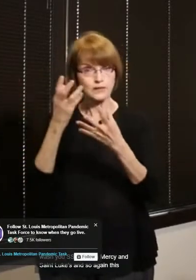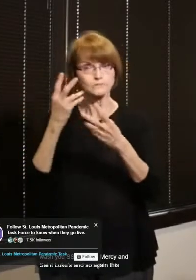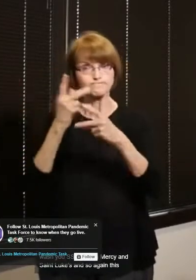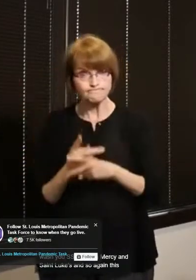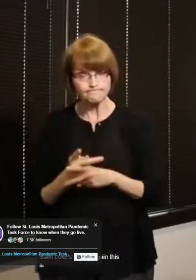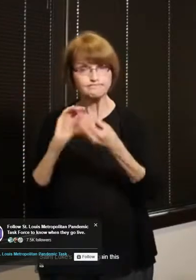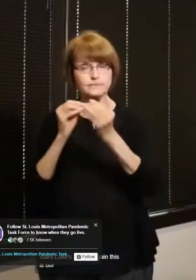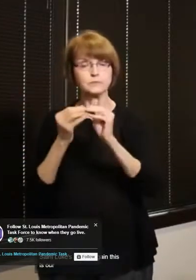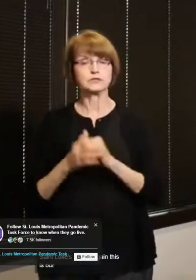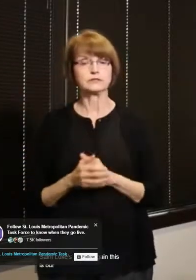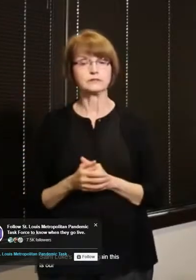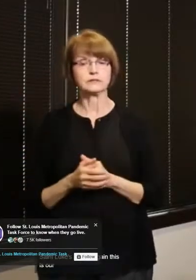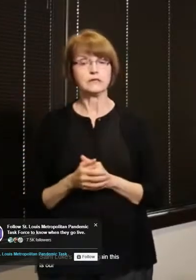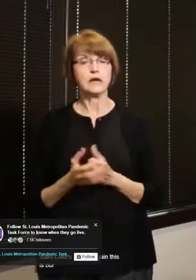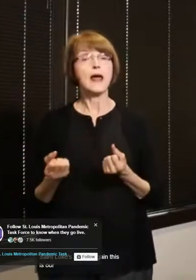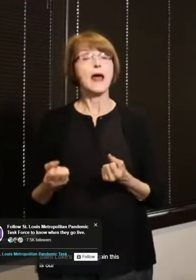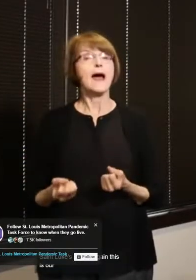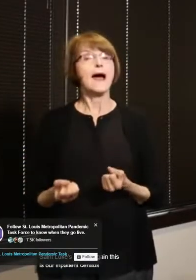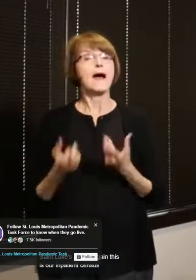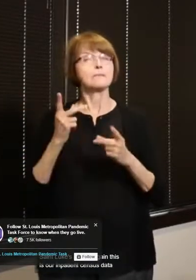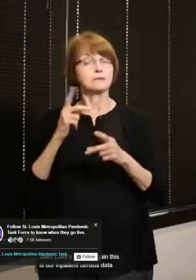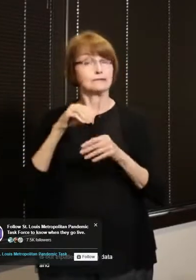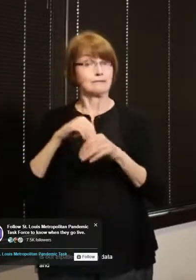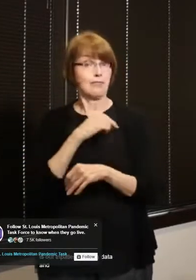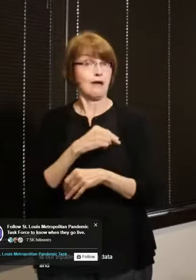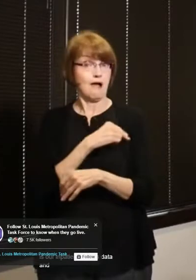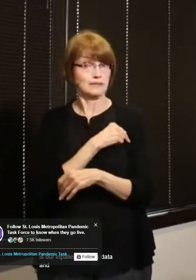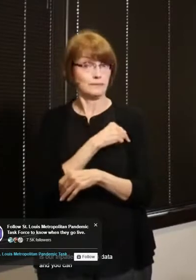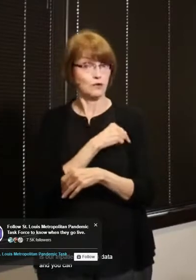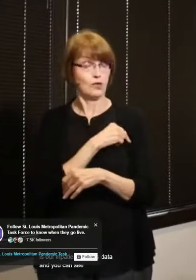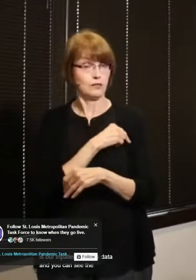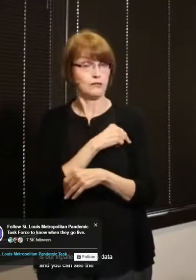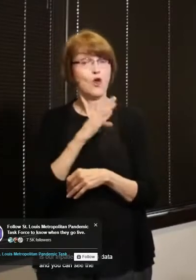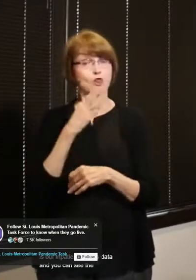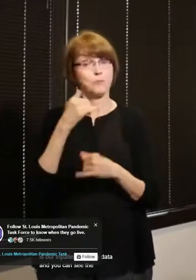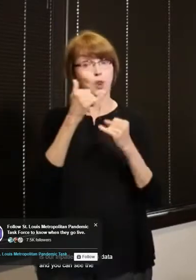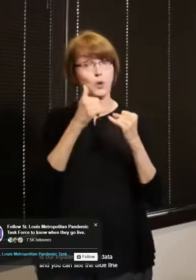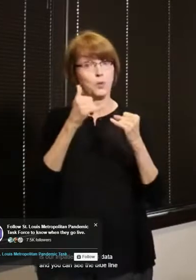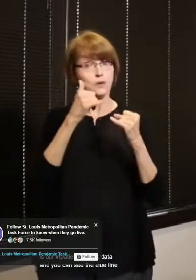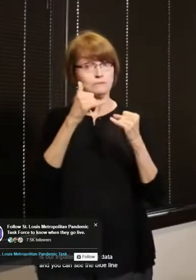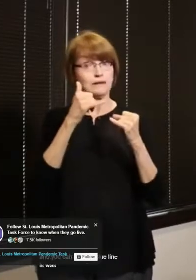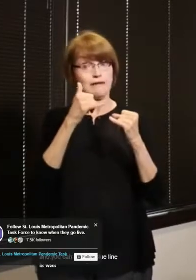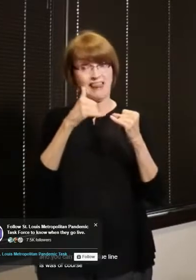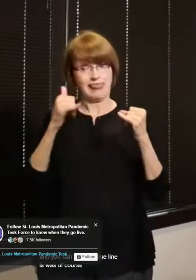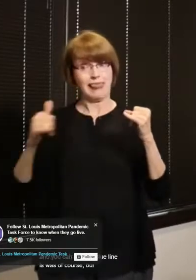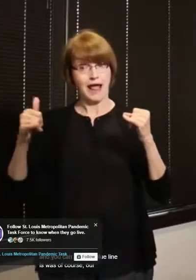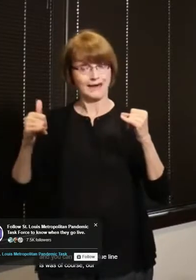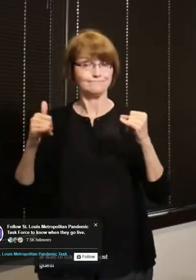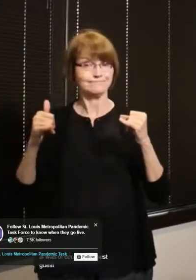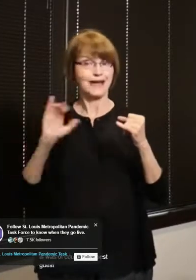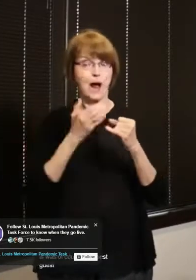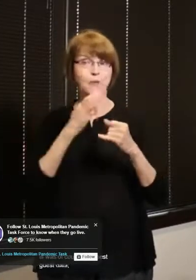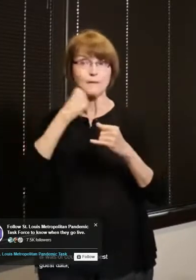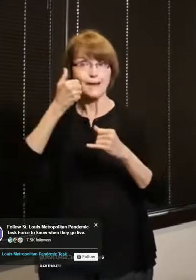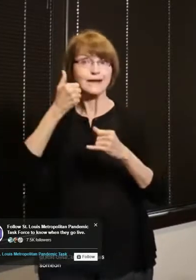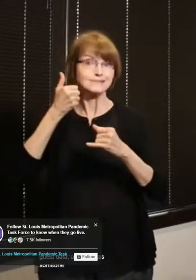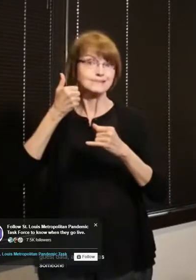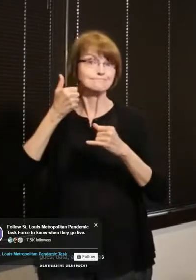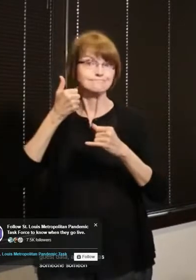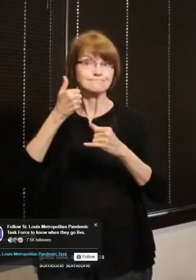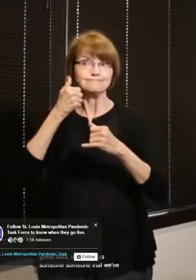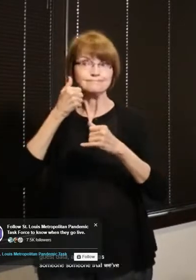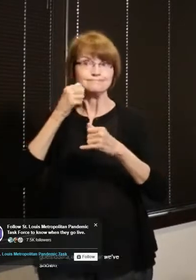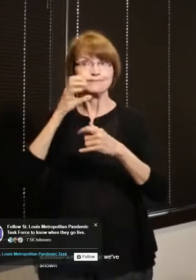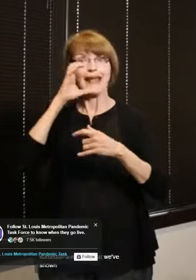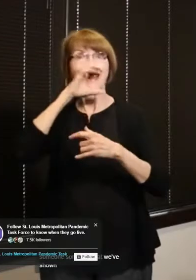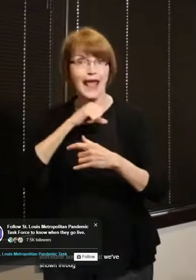is our inpatient census data. And you can see the blue line was, of course, our best guess data. And this was the one that we've shown